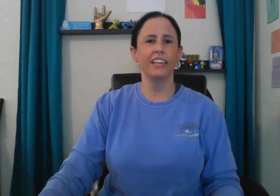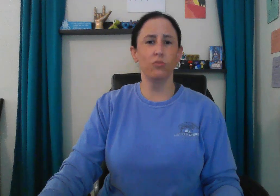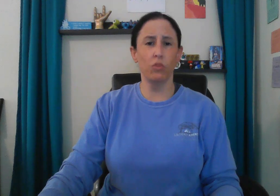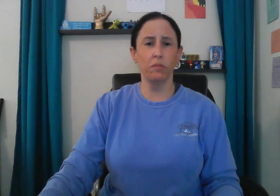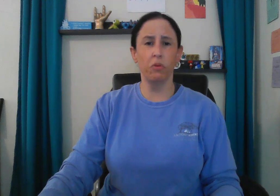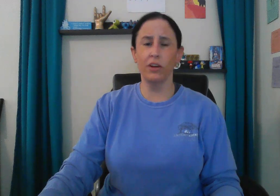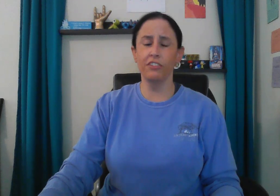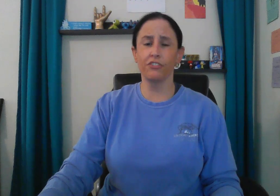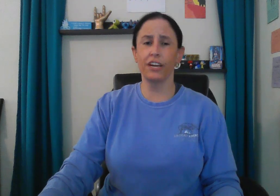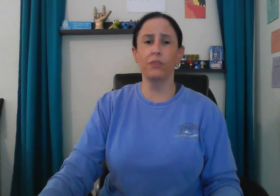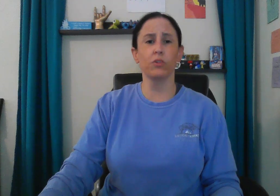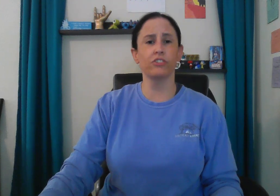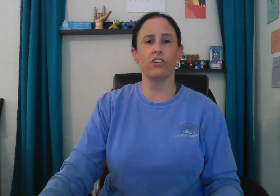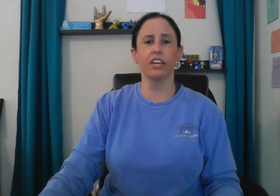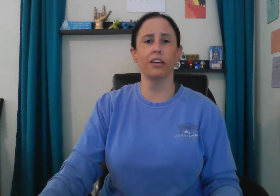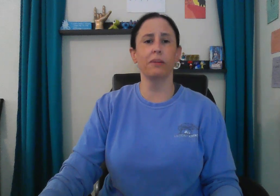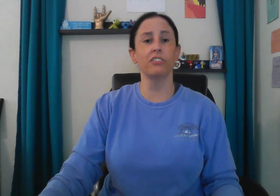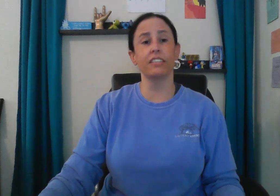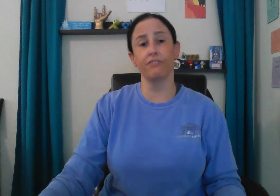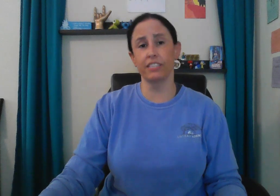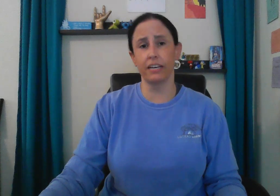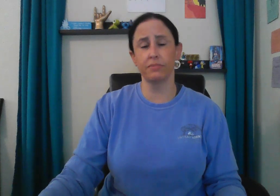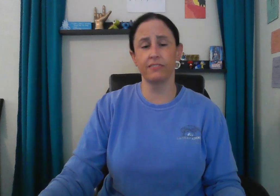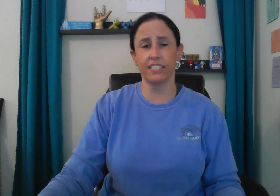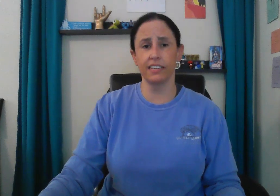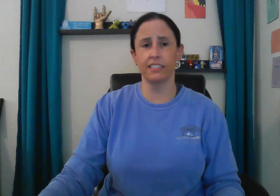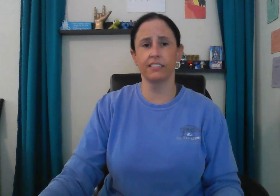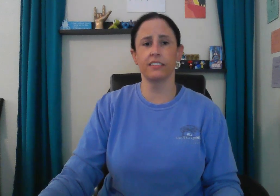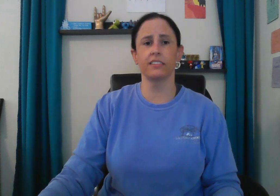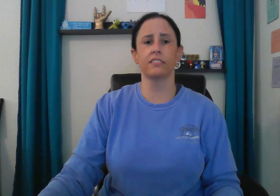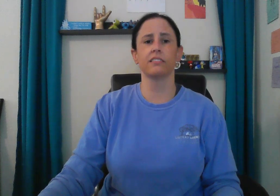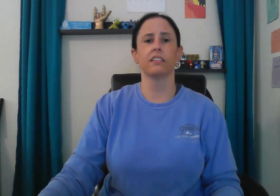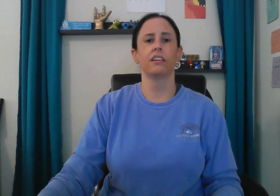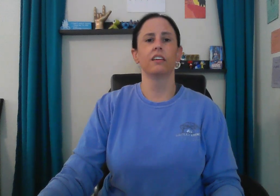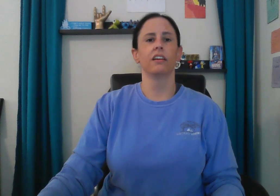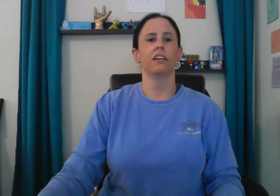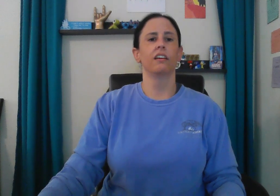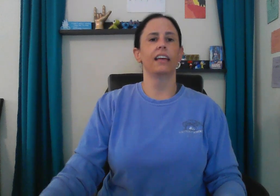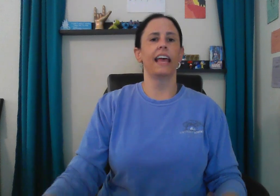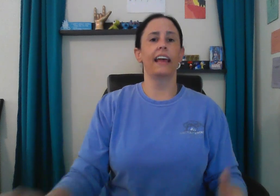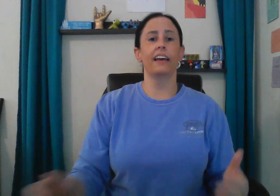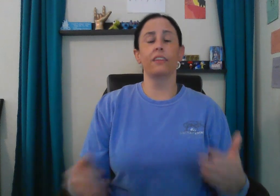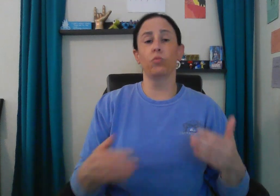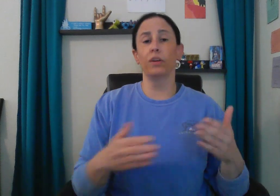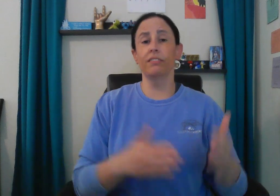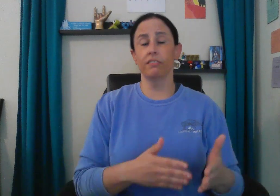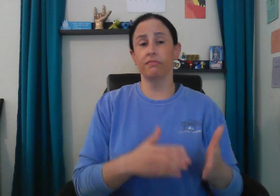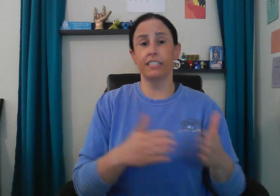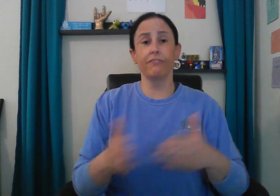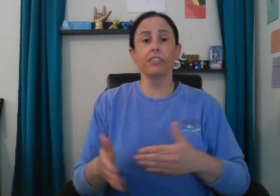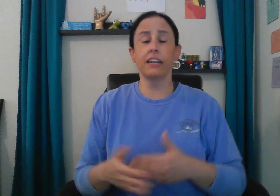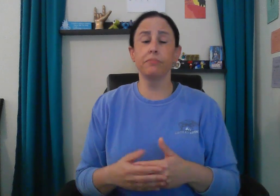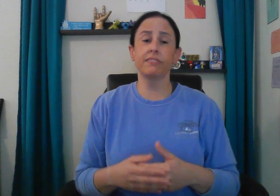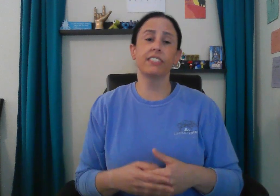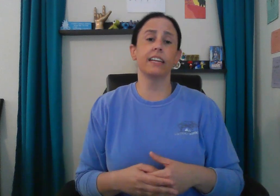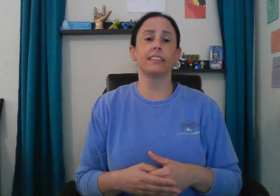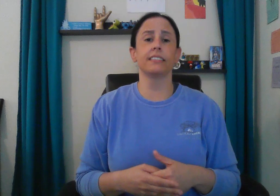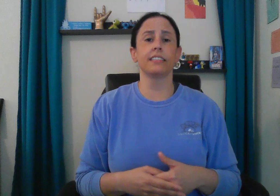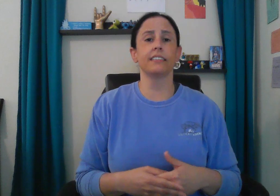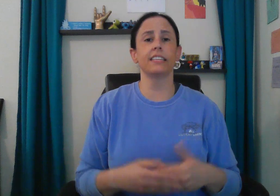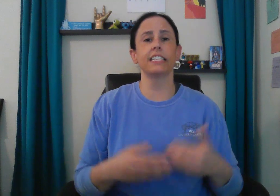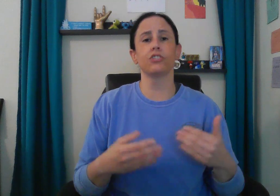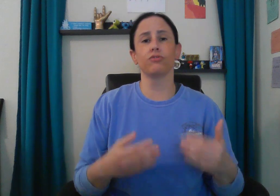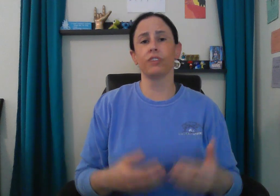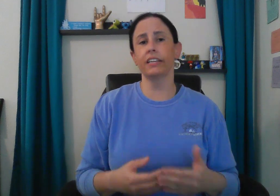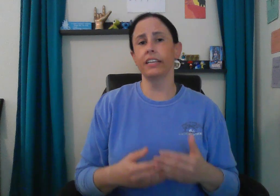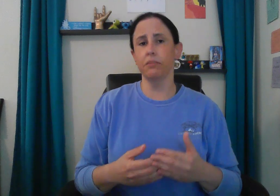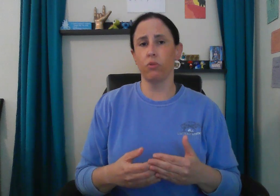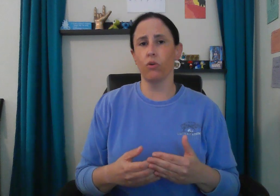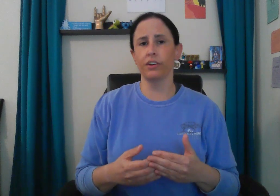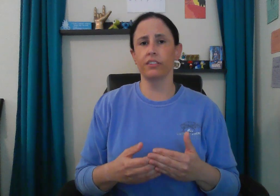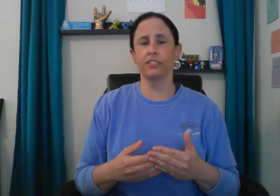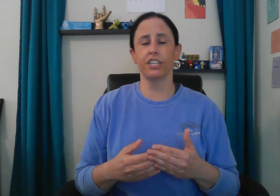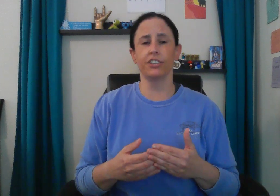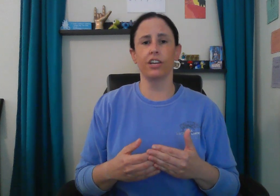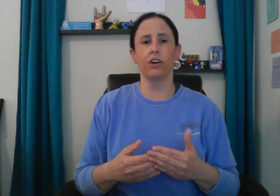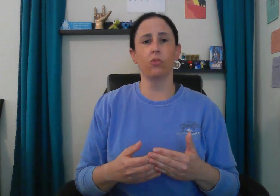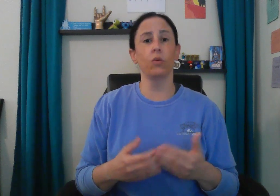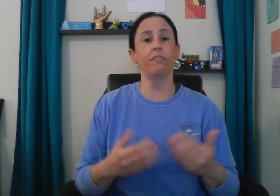In 1.3, we're talking about different types of sentences. And with different types of sentences, it's really important to know what